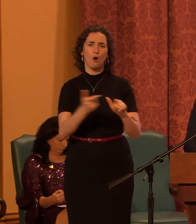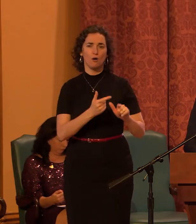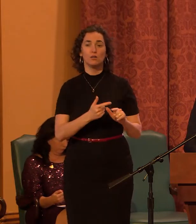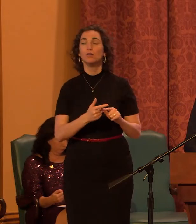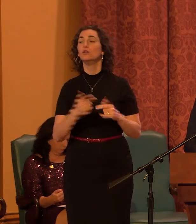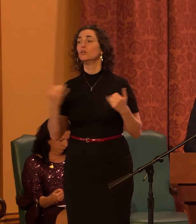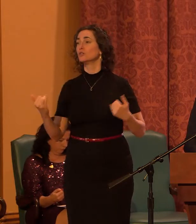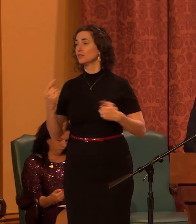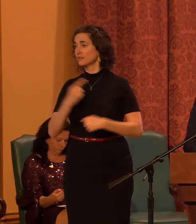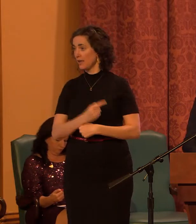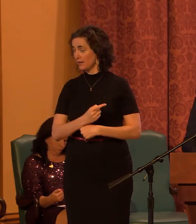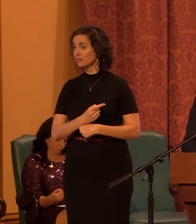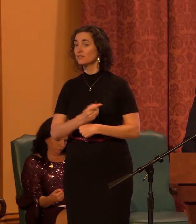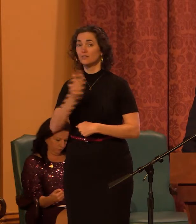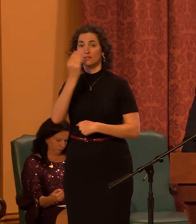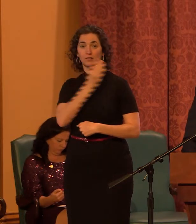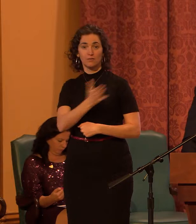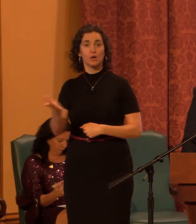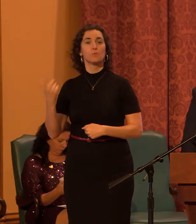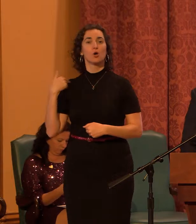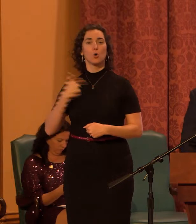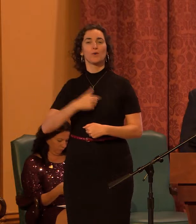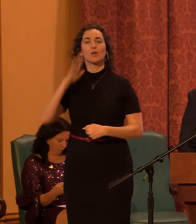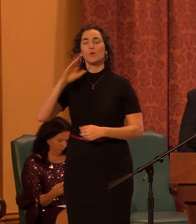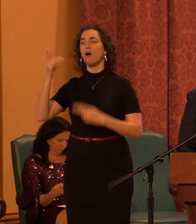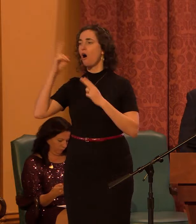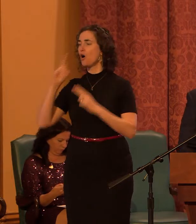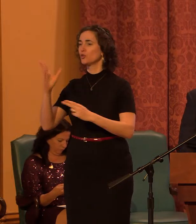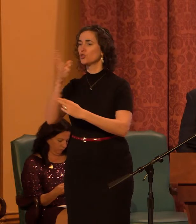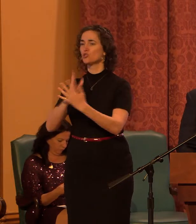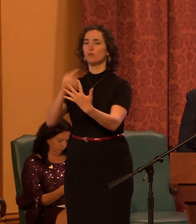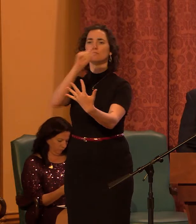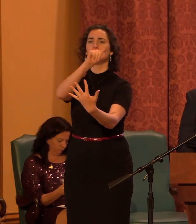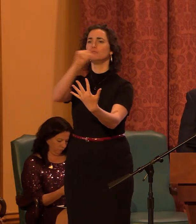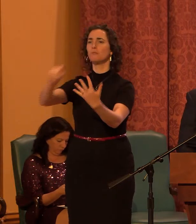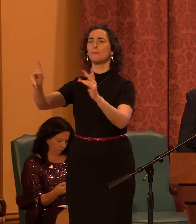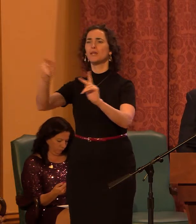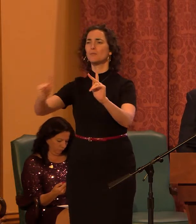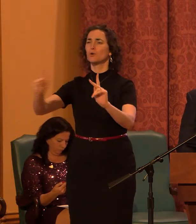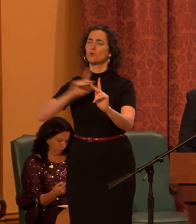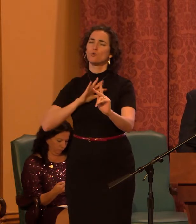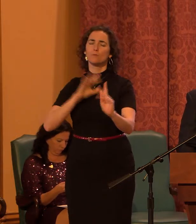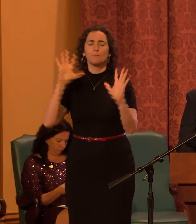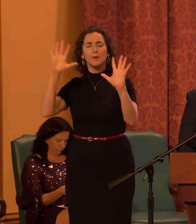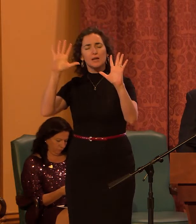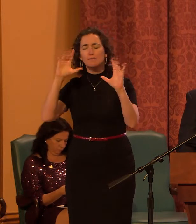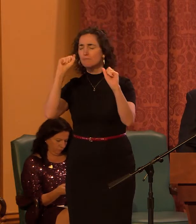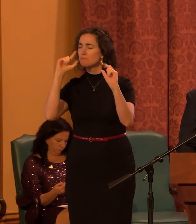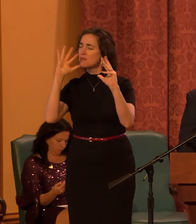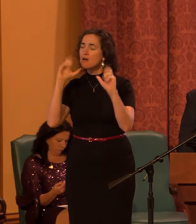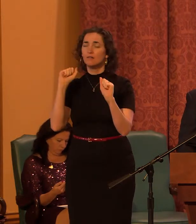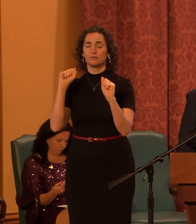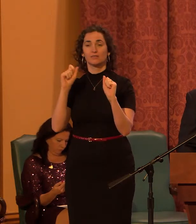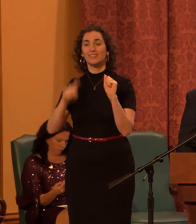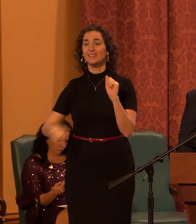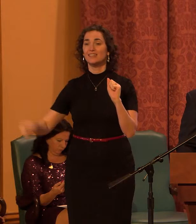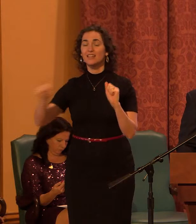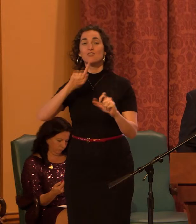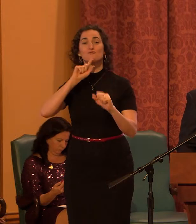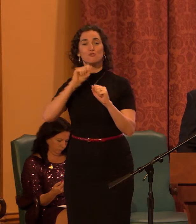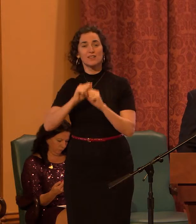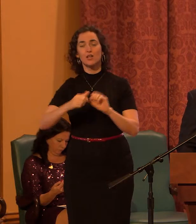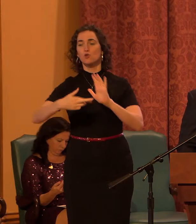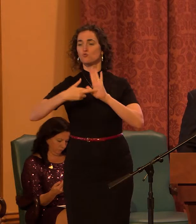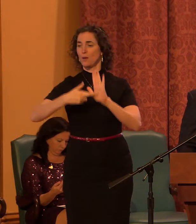Today, we are going to honor some truly incredible individuals who absolutely represent the